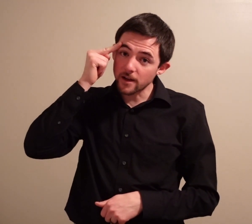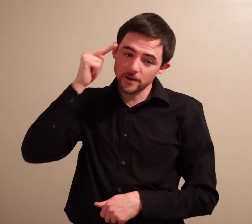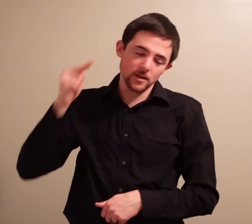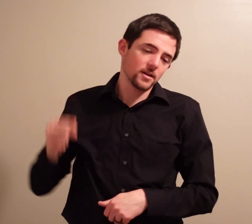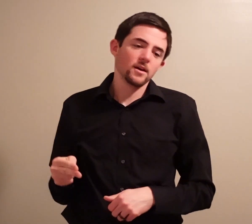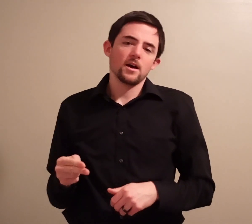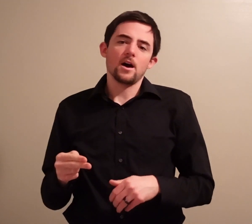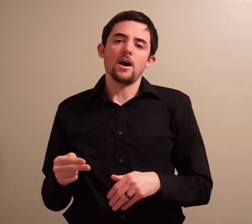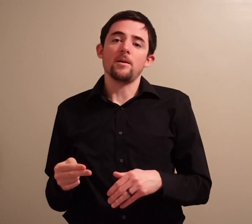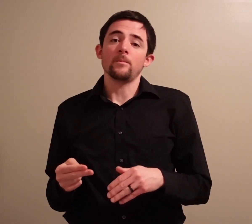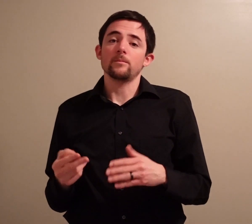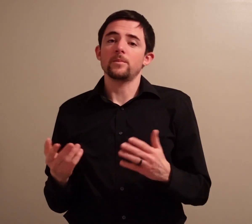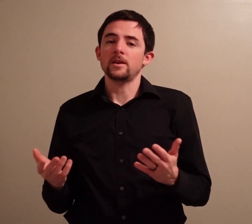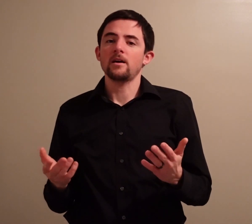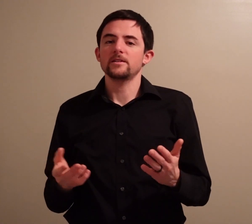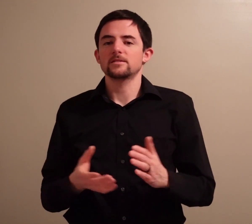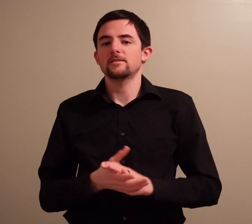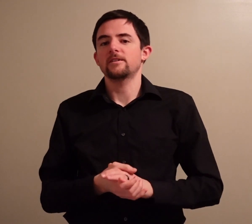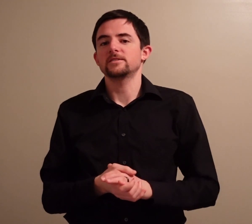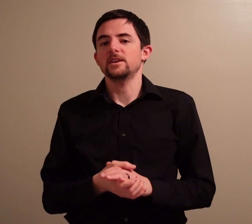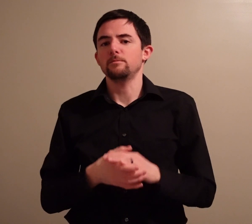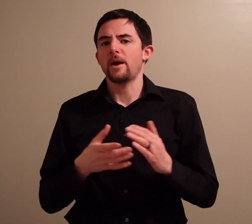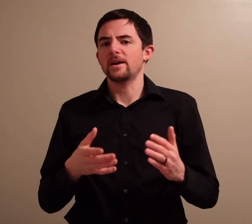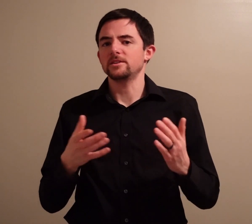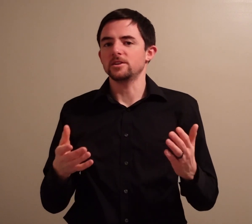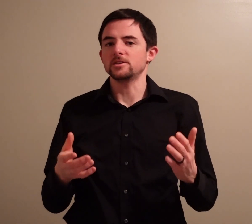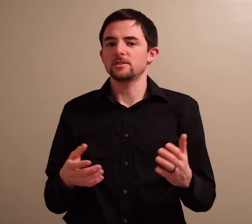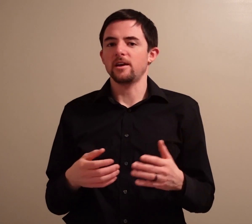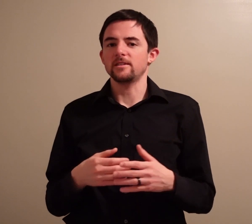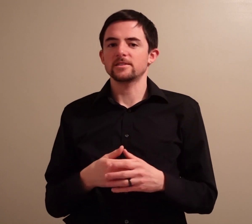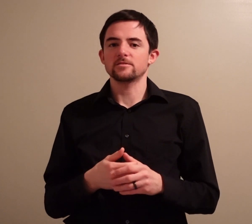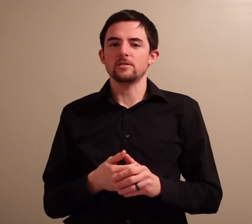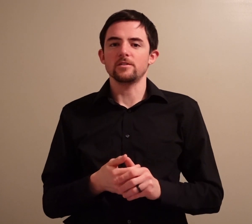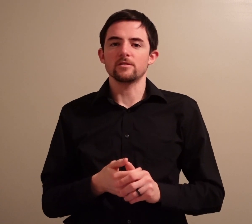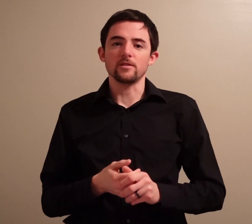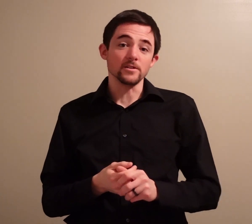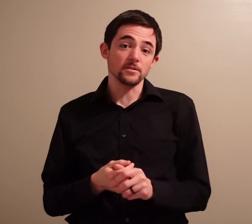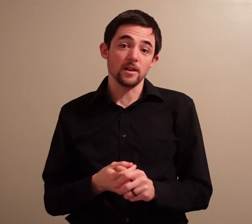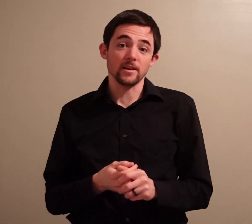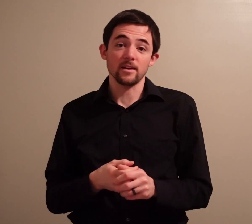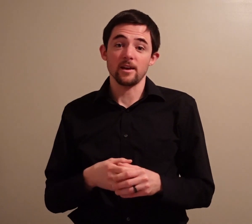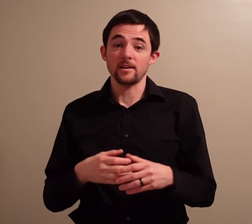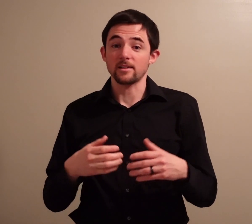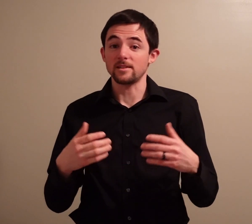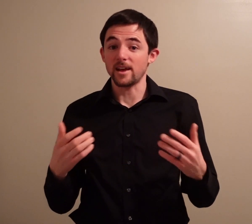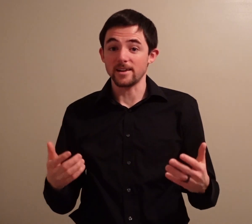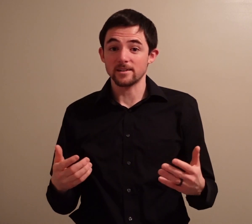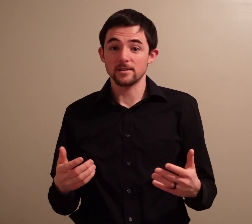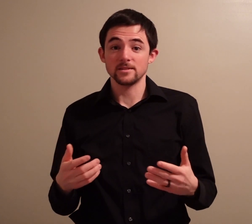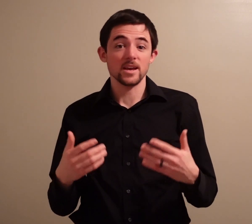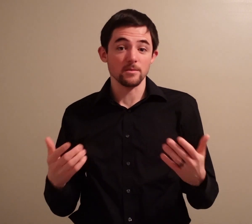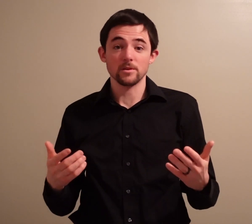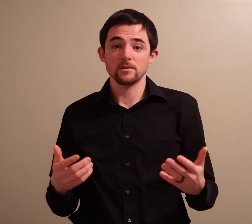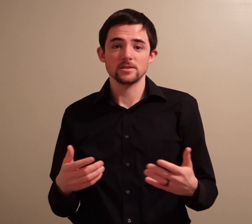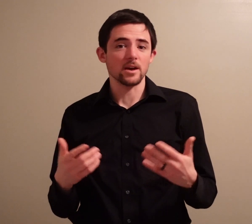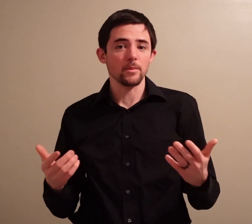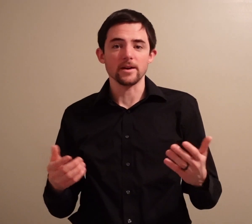head. But now let's learn how to say bandage, and this is really referring to like an athletic tape type